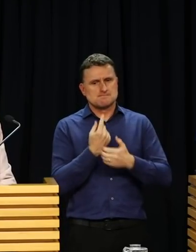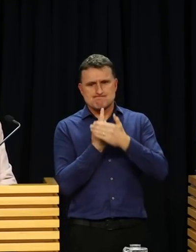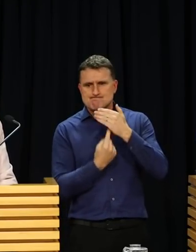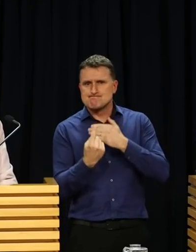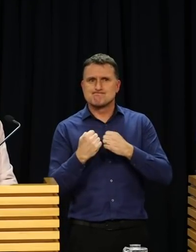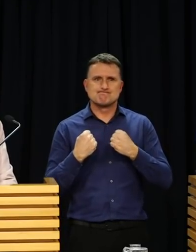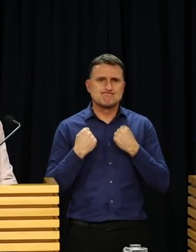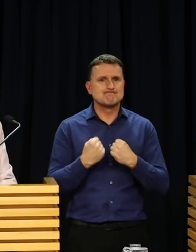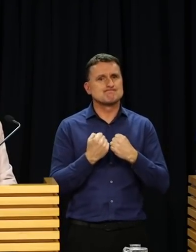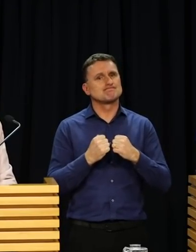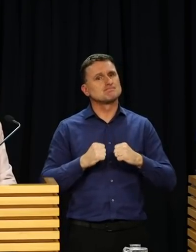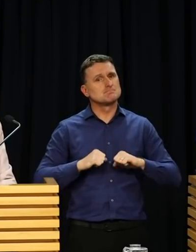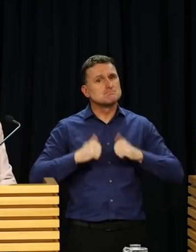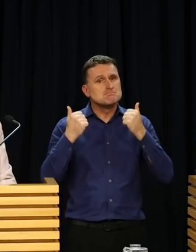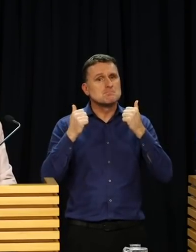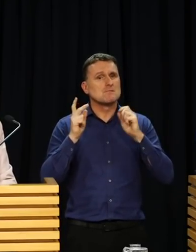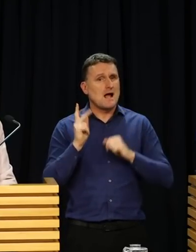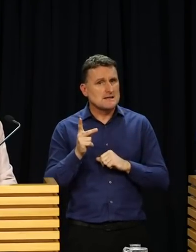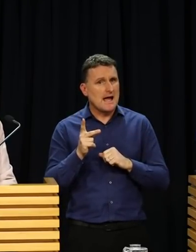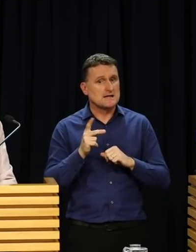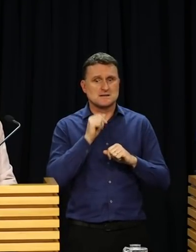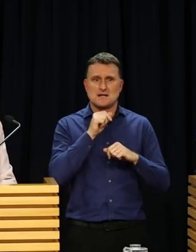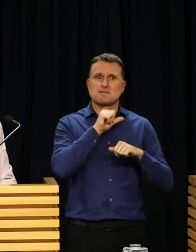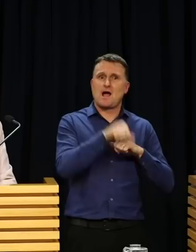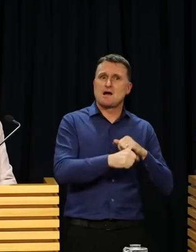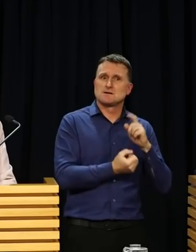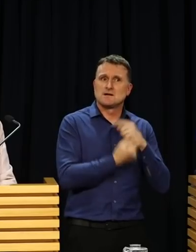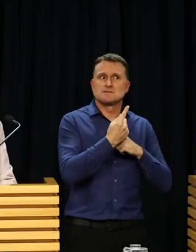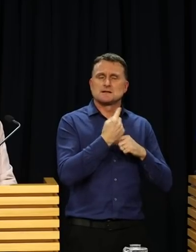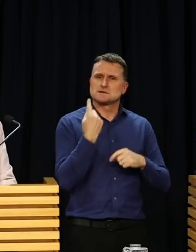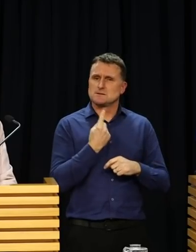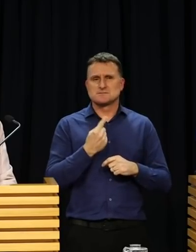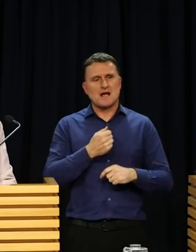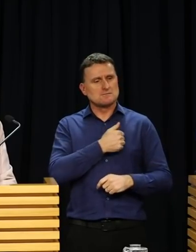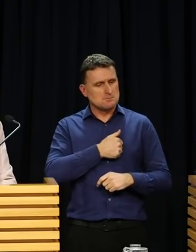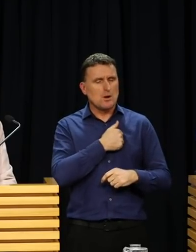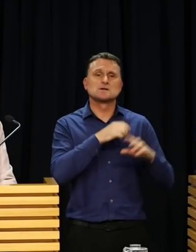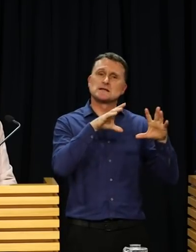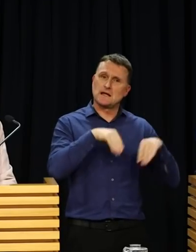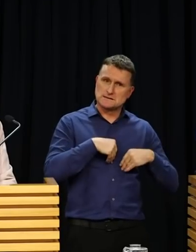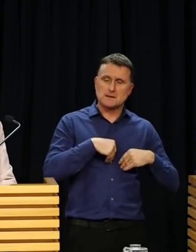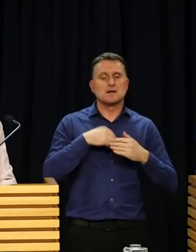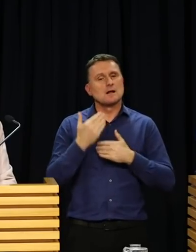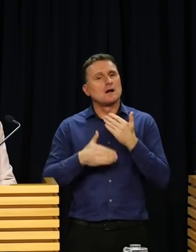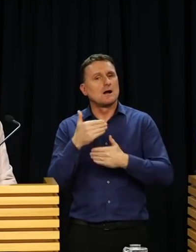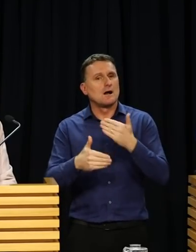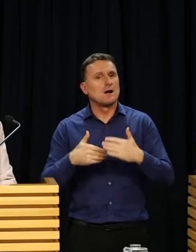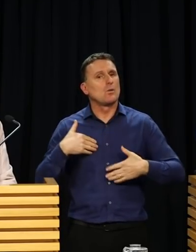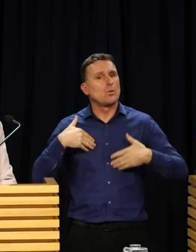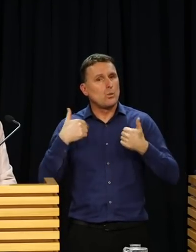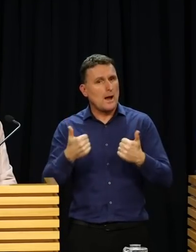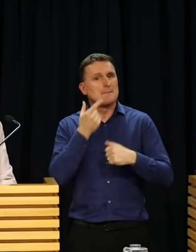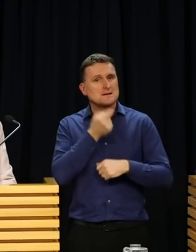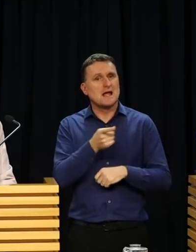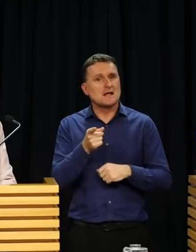with post-traumatic stress disorder and to move forward with dignity and a sense of confidence in their future well-being.